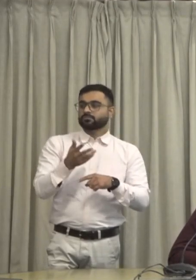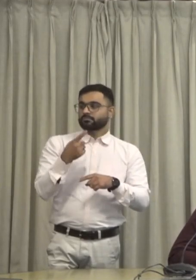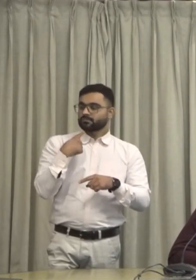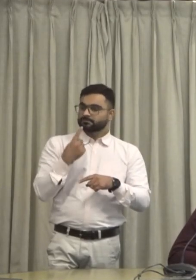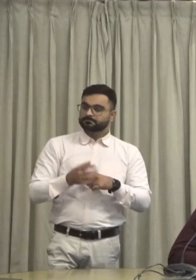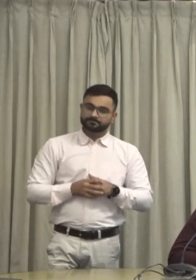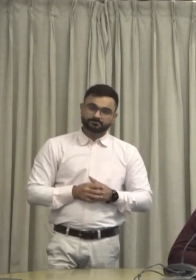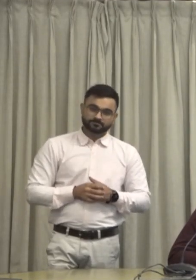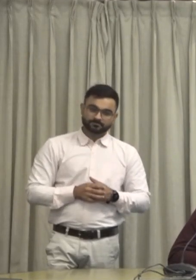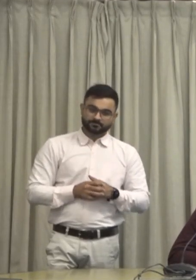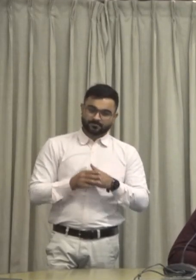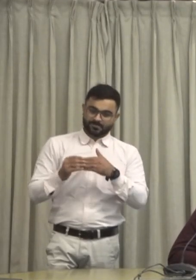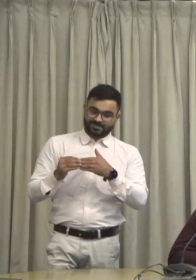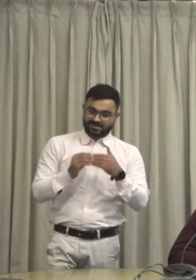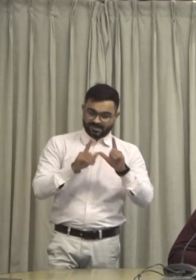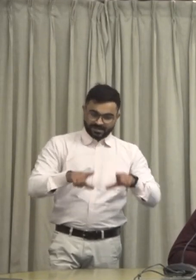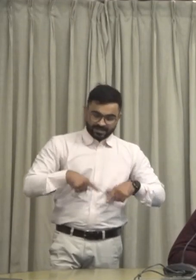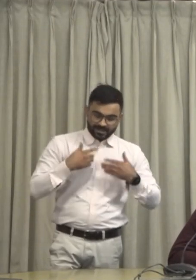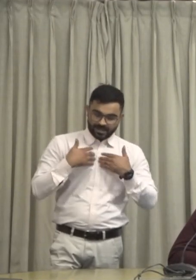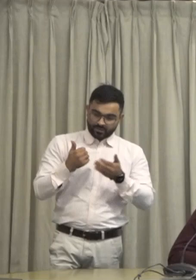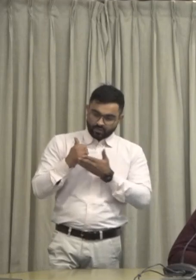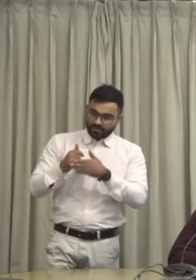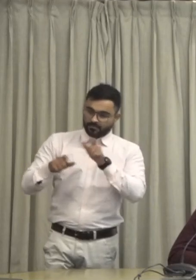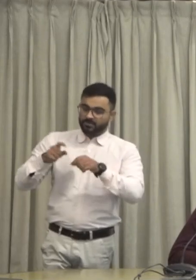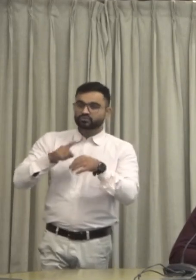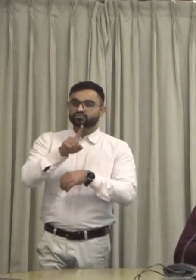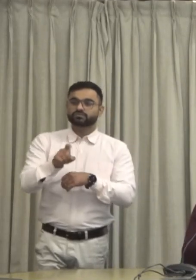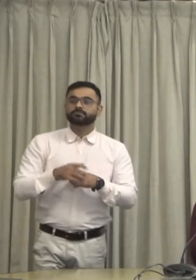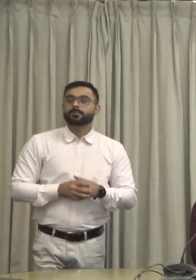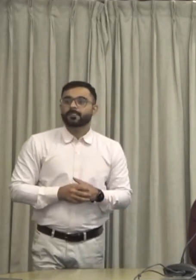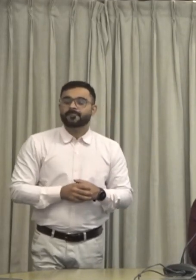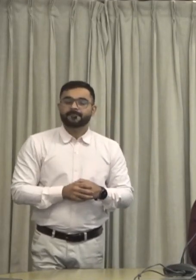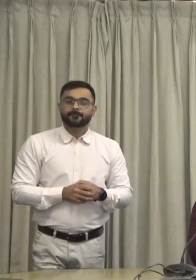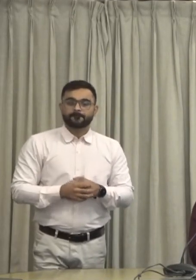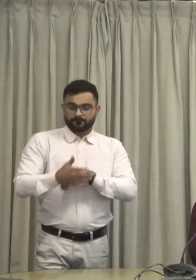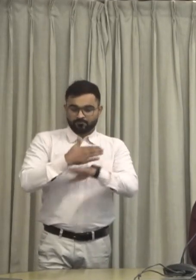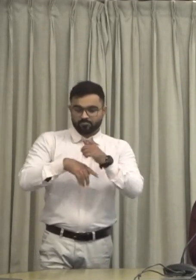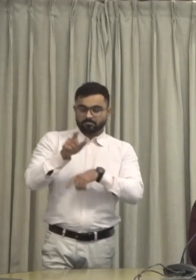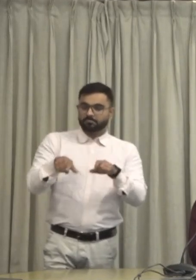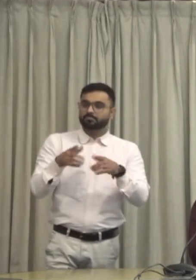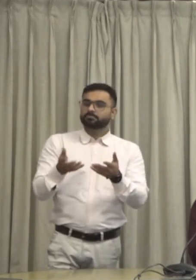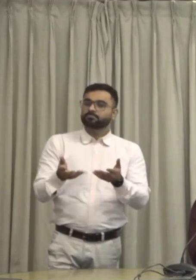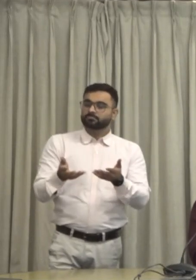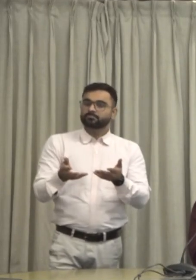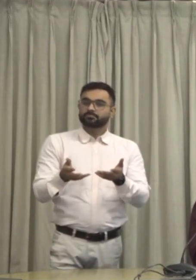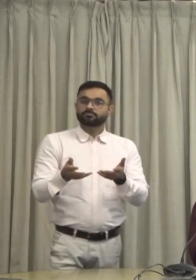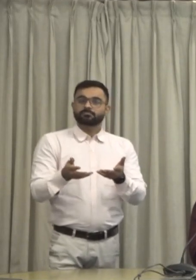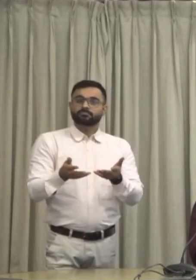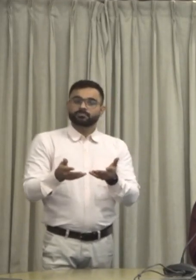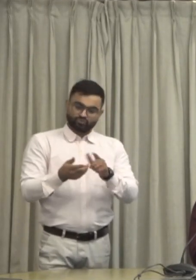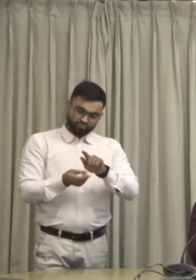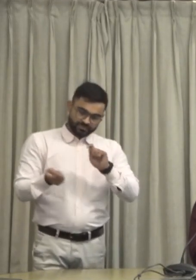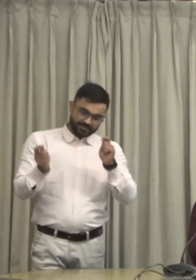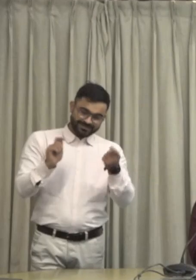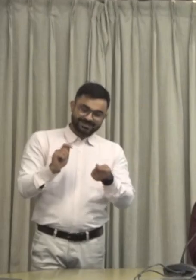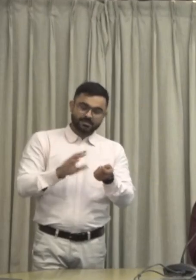does prolongation of life help the patient? That is the question. Disability doesn't change